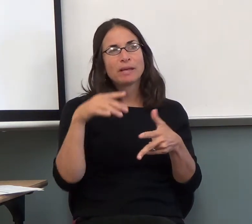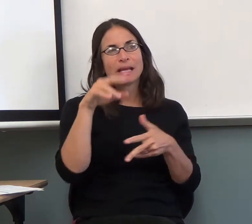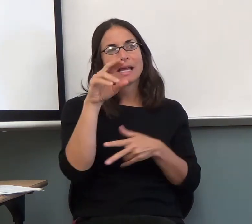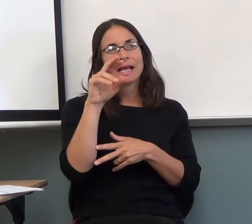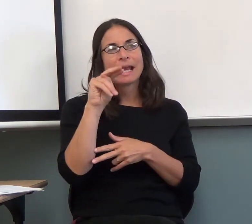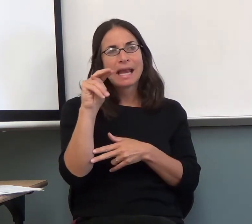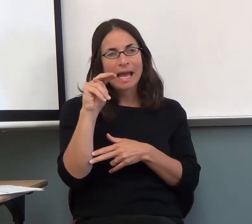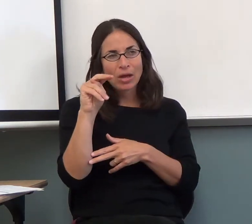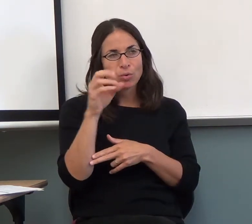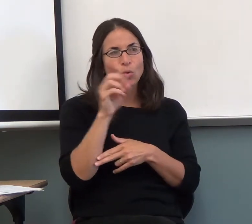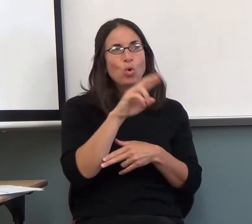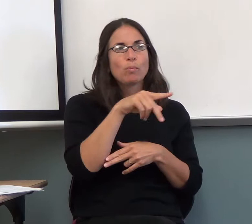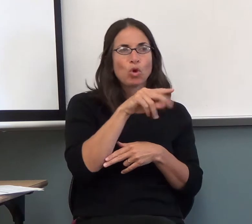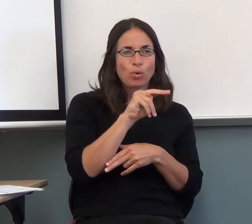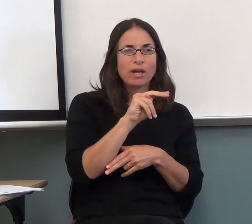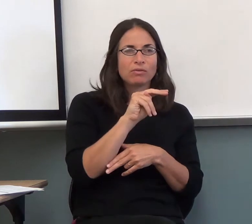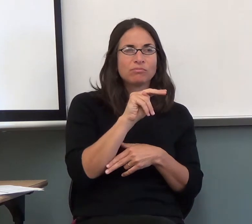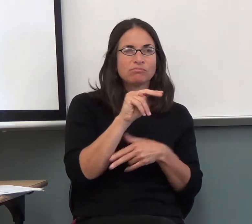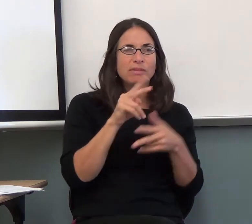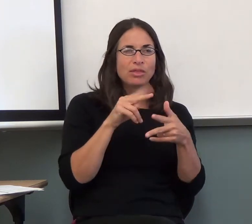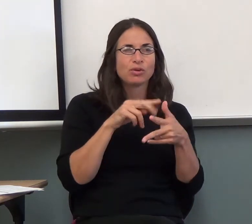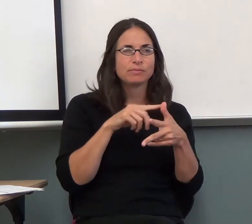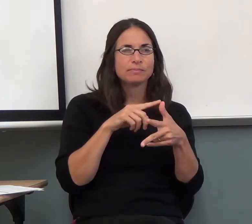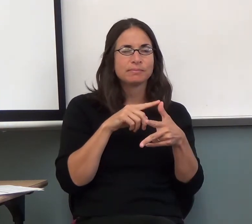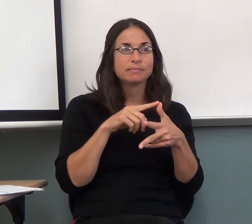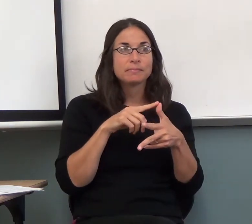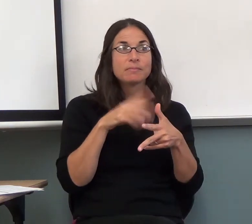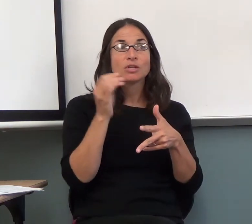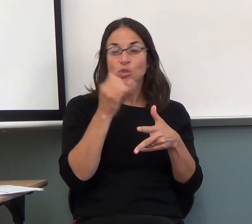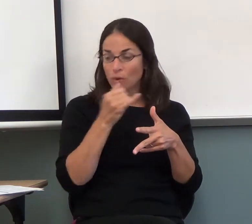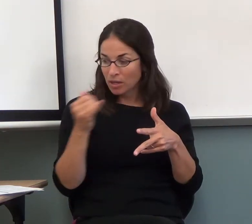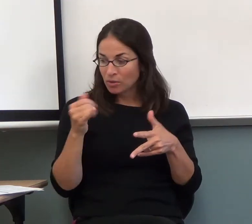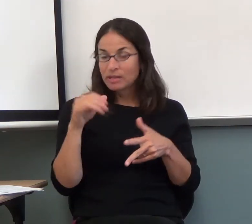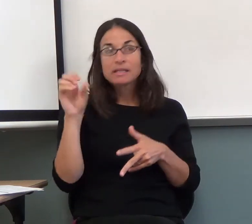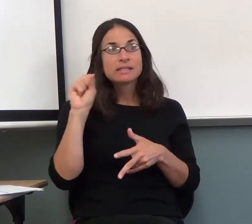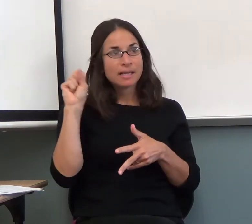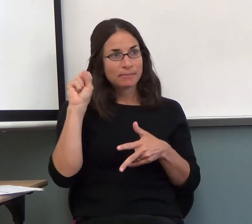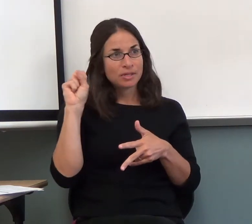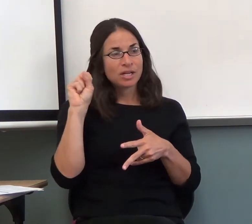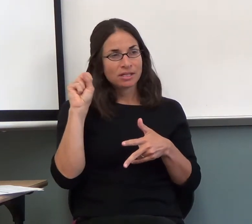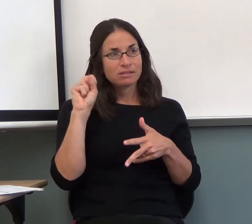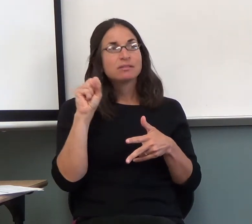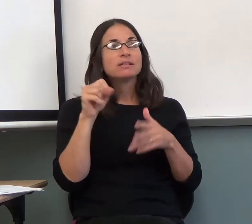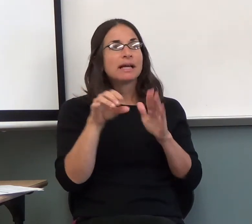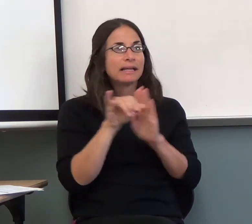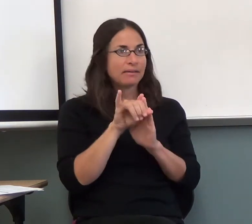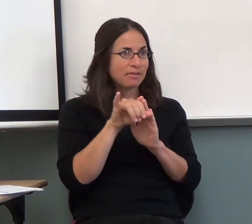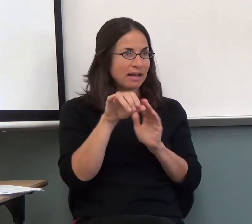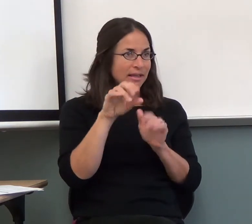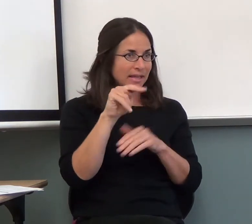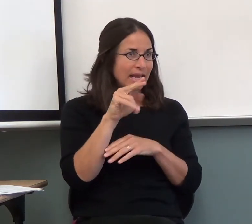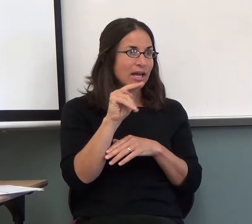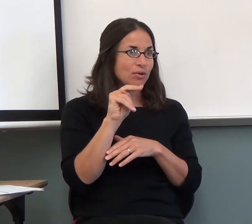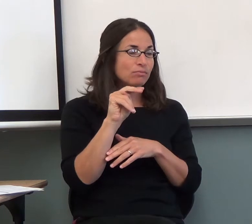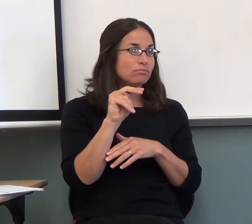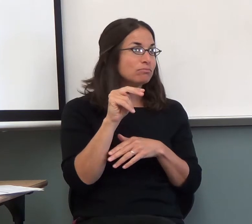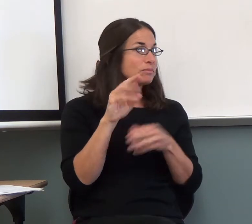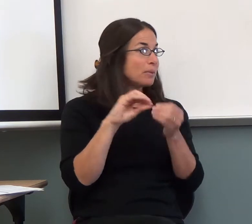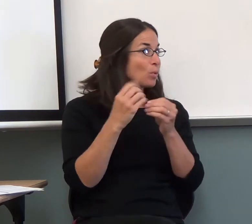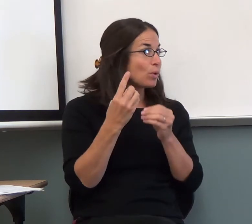Okay. So, underline the subjects in each of the following sentences. I also asked you to call out the nouns. So who would like to take the first sentence? You want to